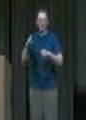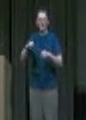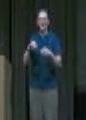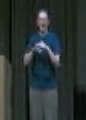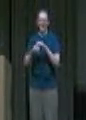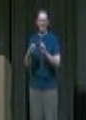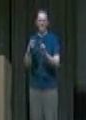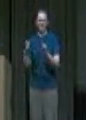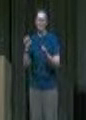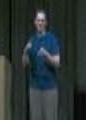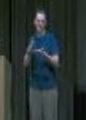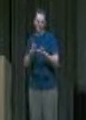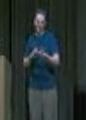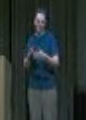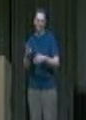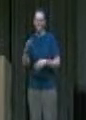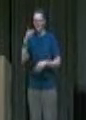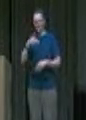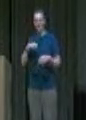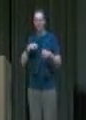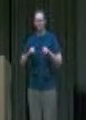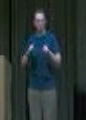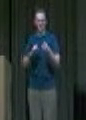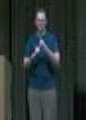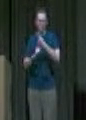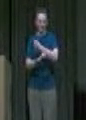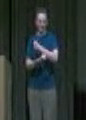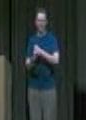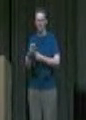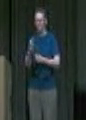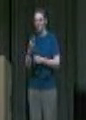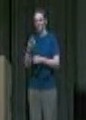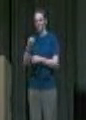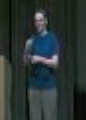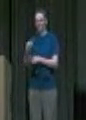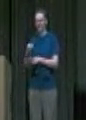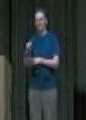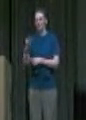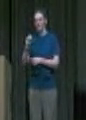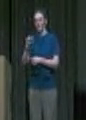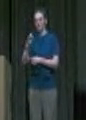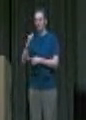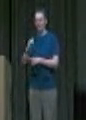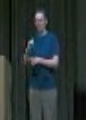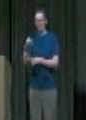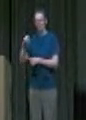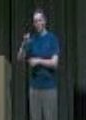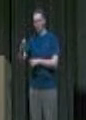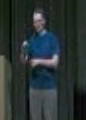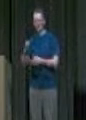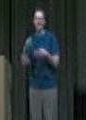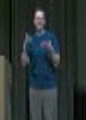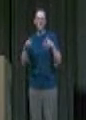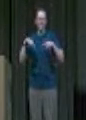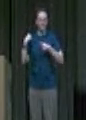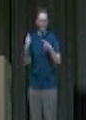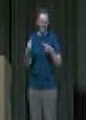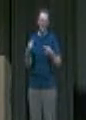Street Bridge. And so Summit Metro Parks is actually undergoing, which I'm sure some of you are already aware